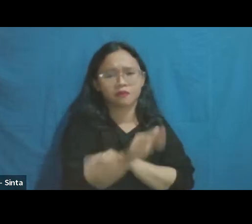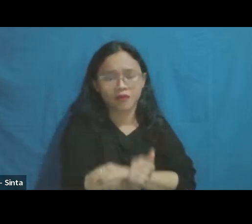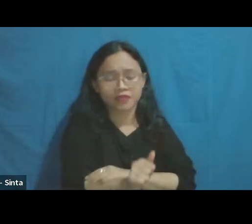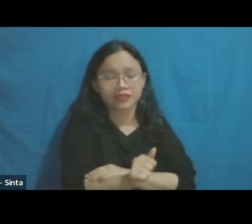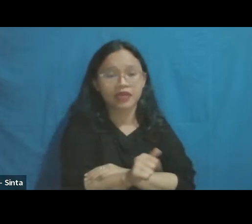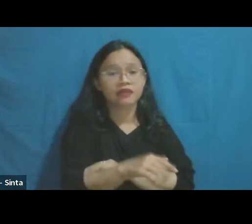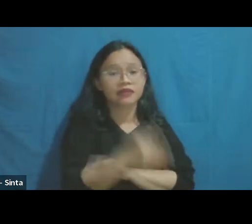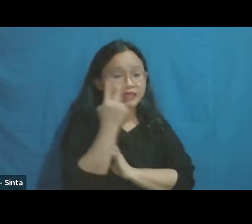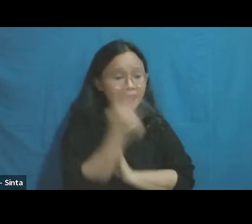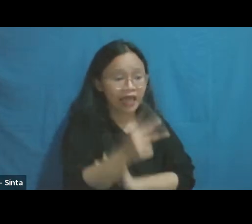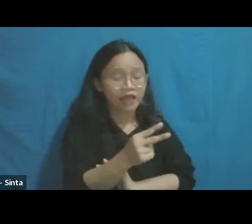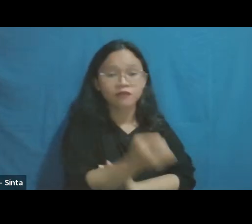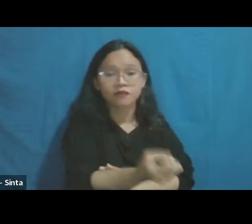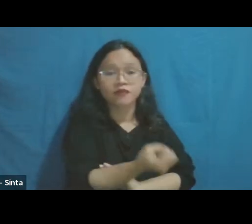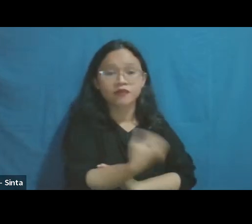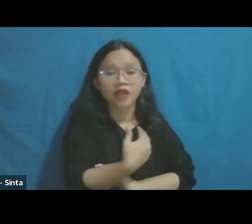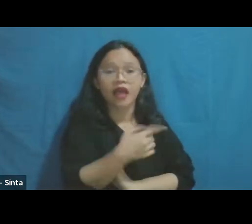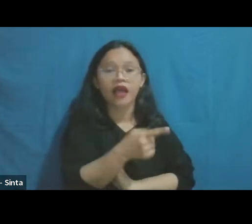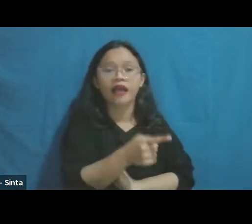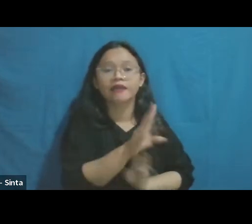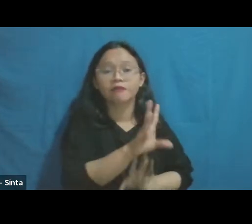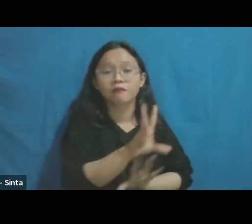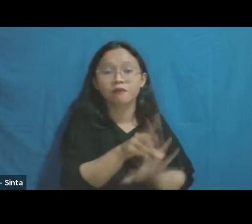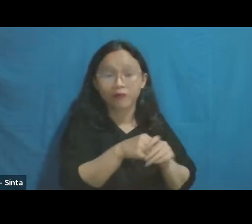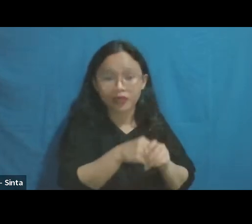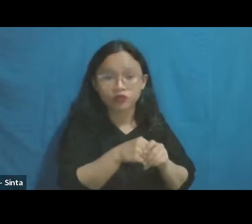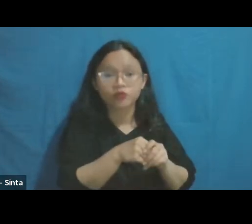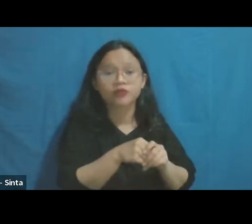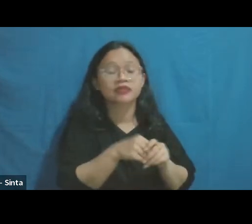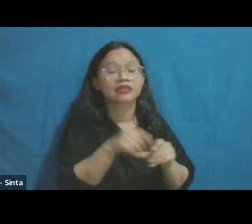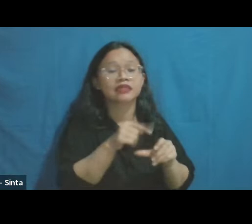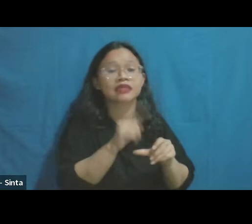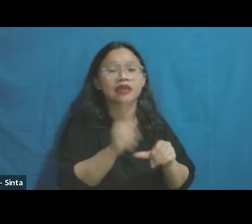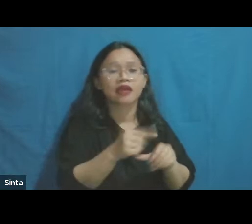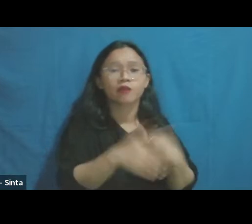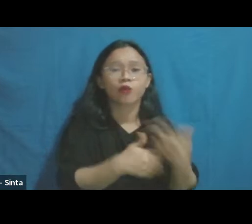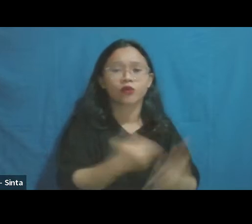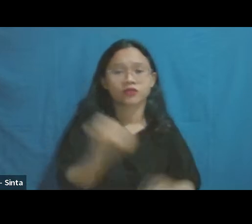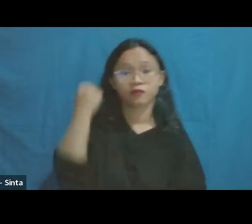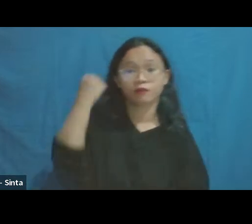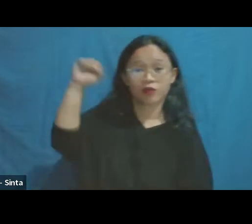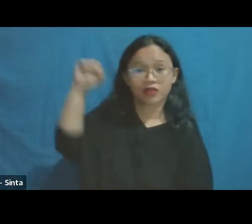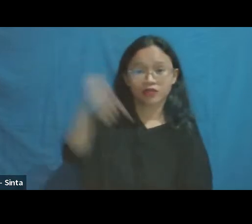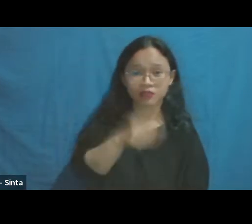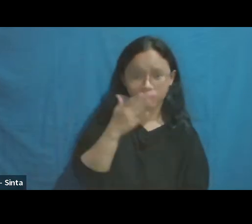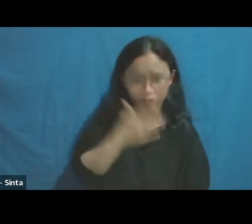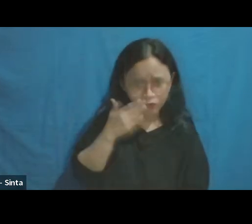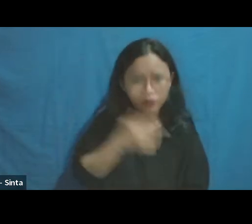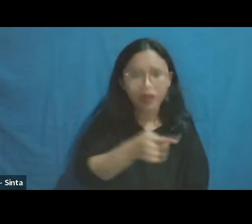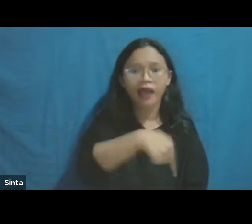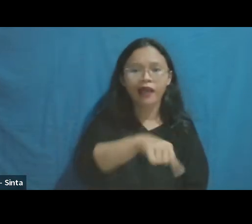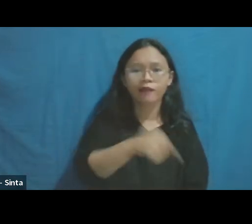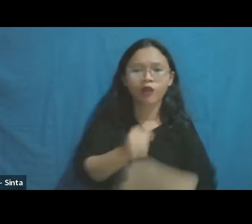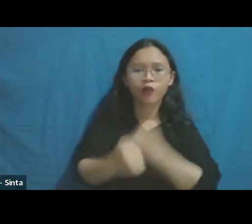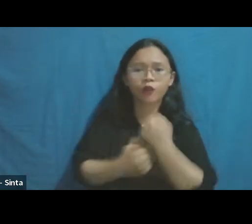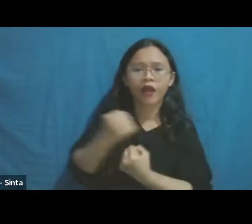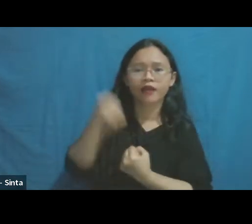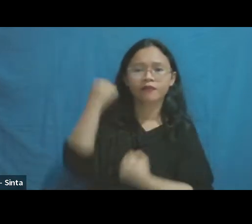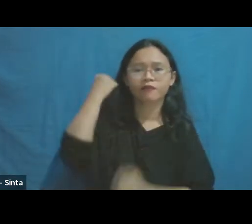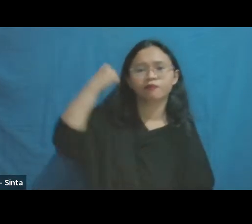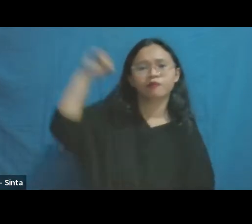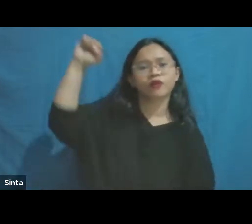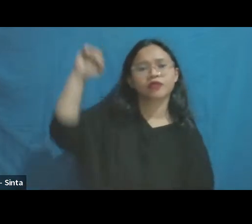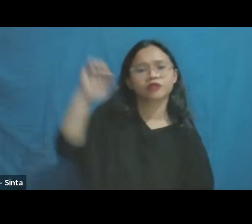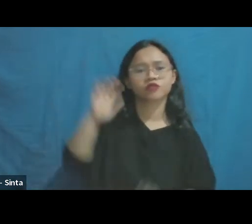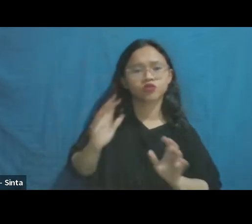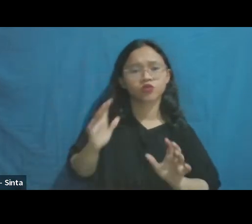people were involved in the protest and the demonstration, that West Papuans right now have a